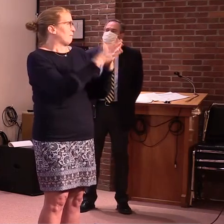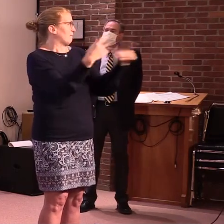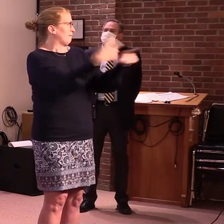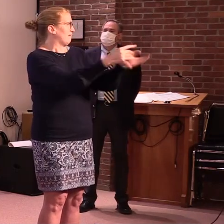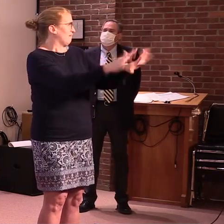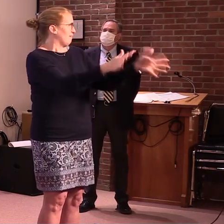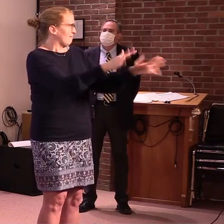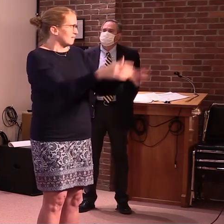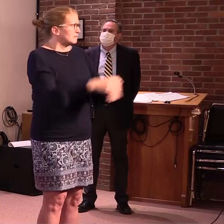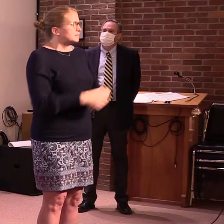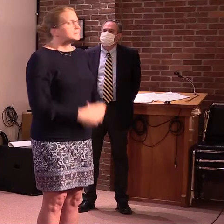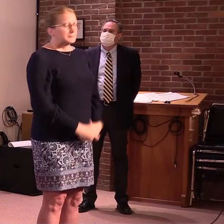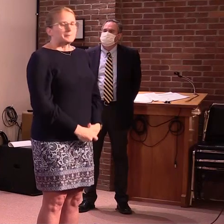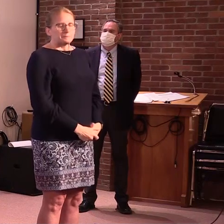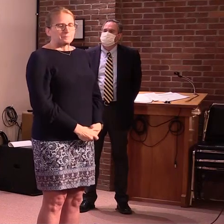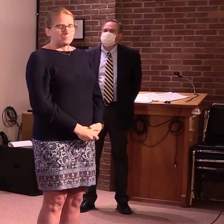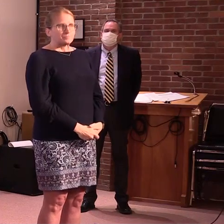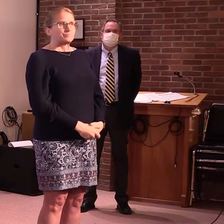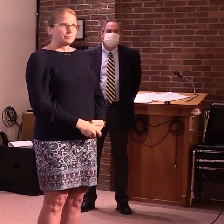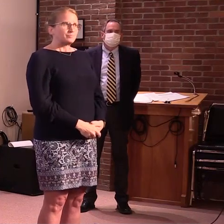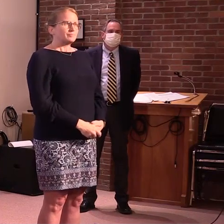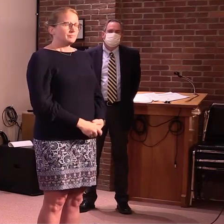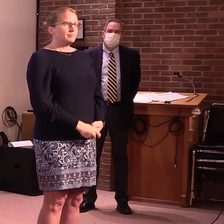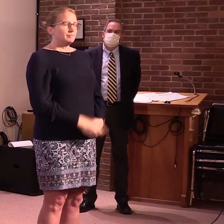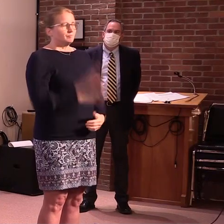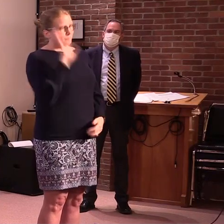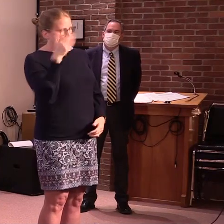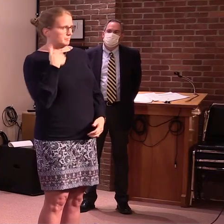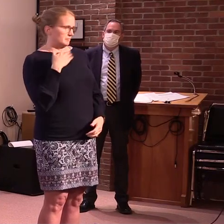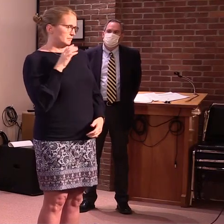I've left that him. This is Mike Smith, obviously.